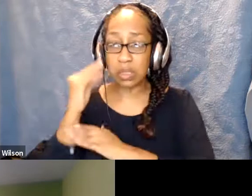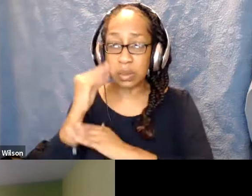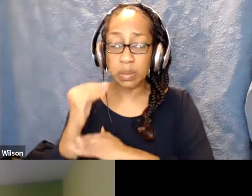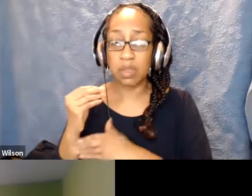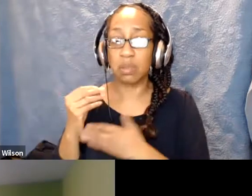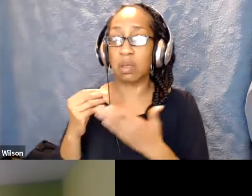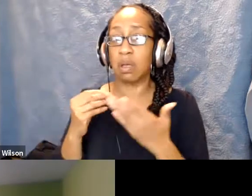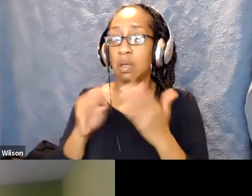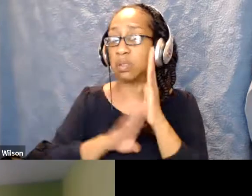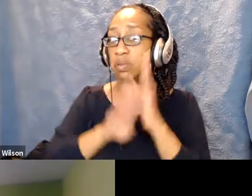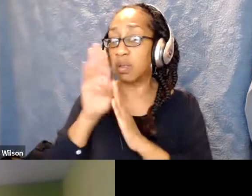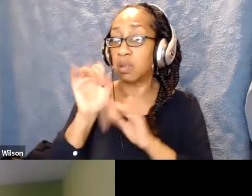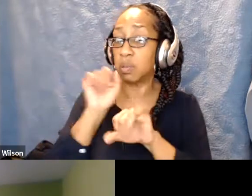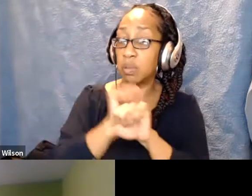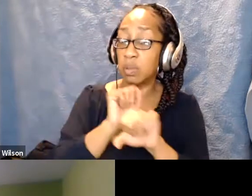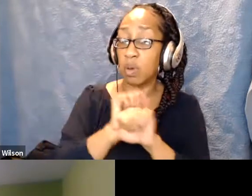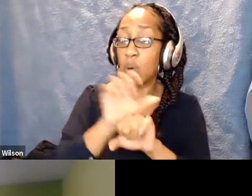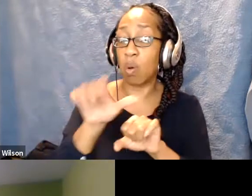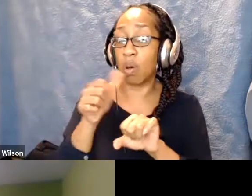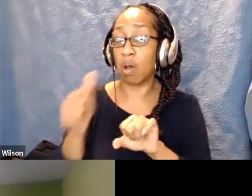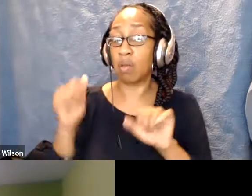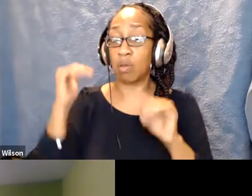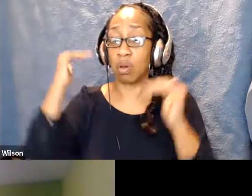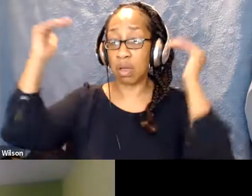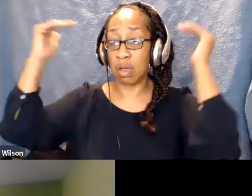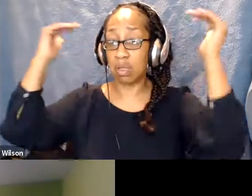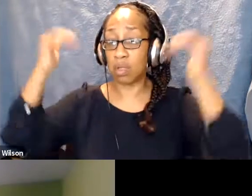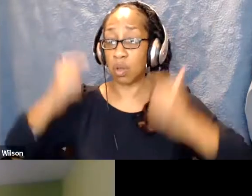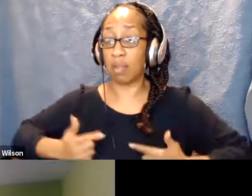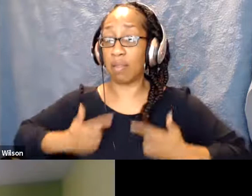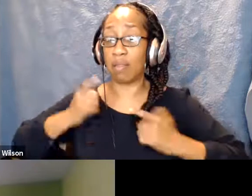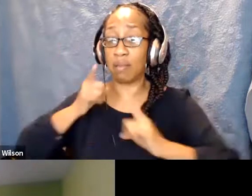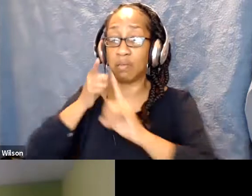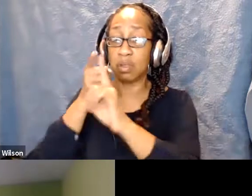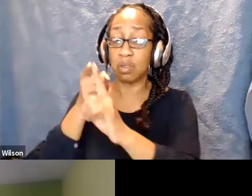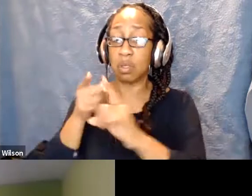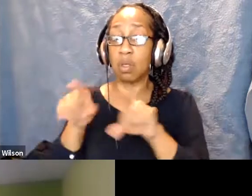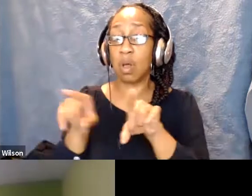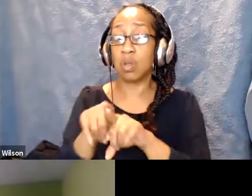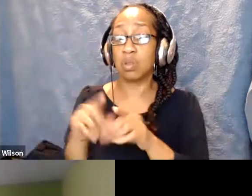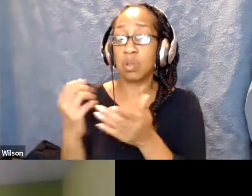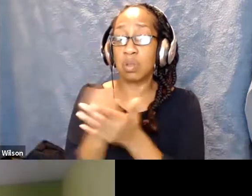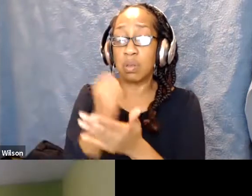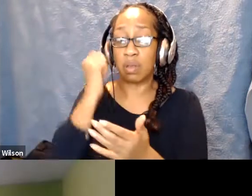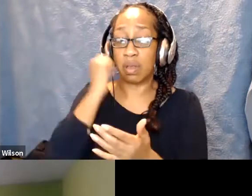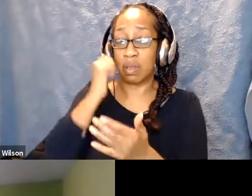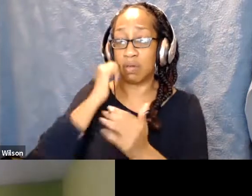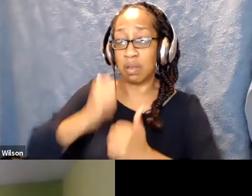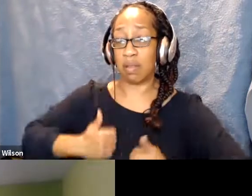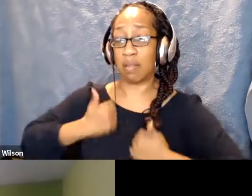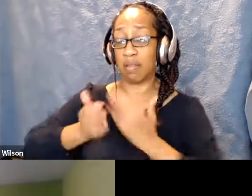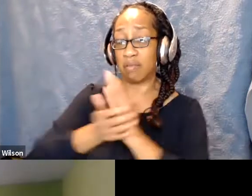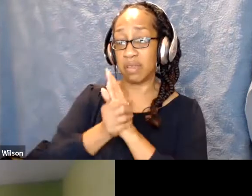of employment or other post-school adult living objectives, and if appropriate, acquisition of daily living skills and the provision